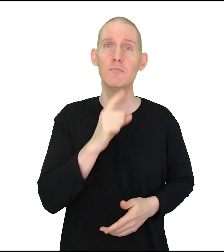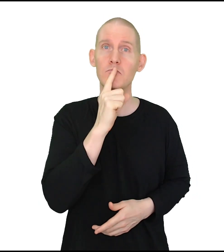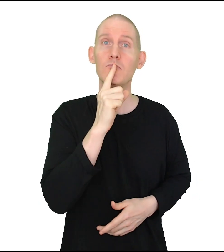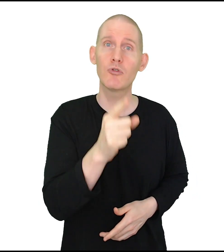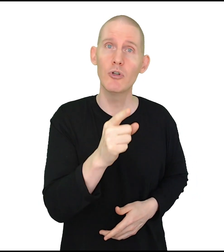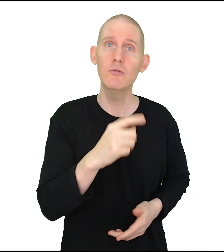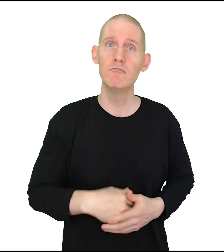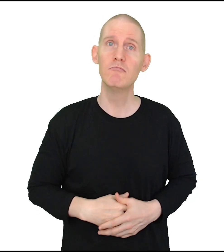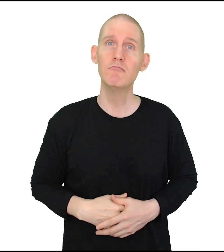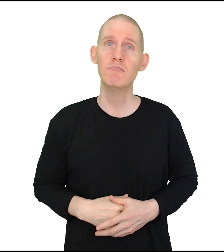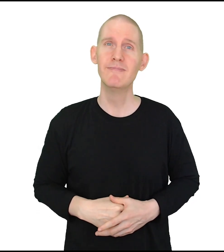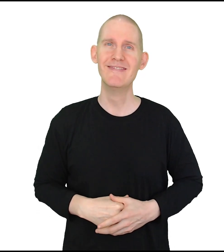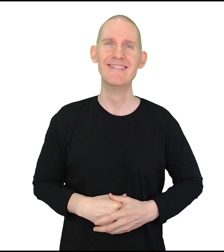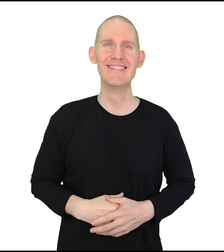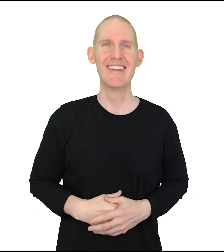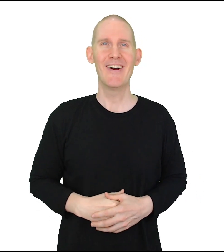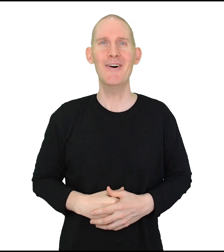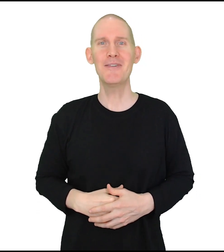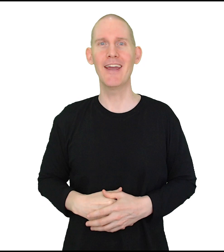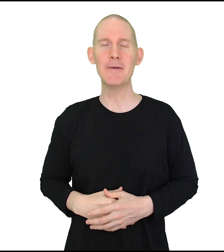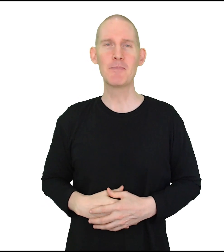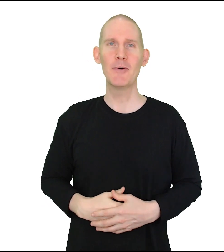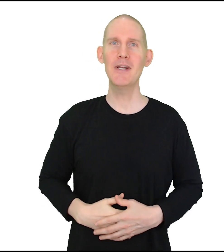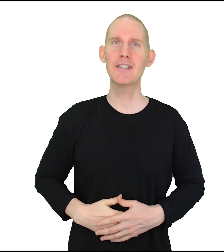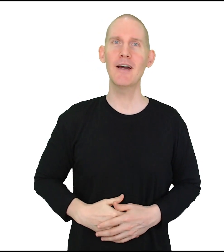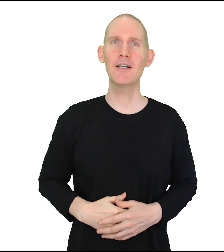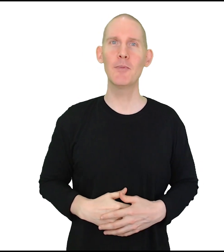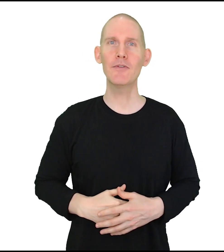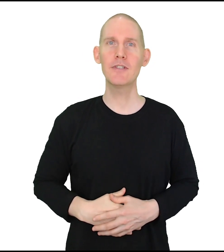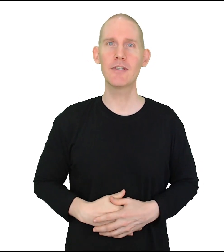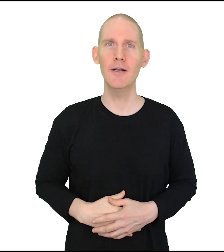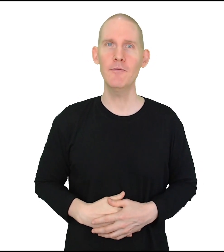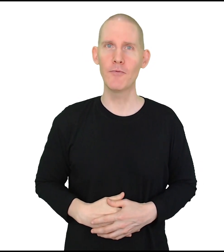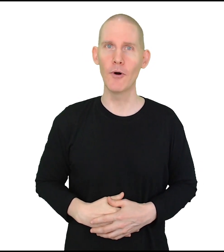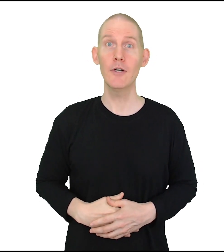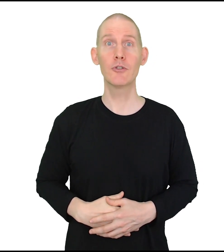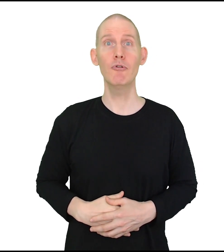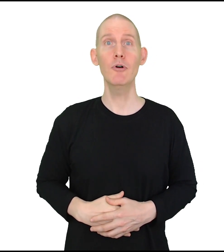true. Okay, we just talked about the sign for true.